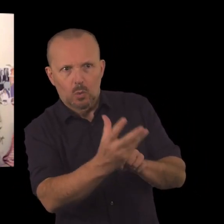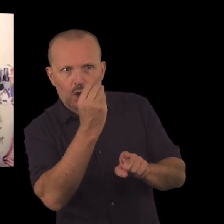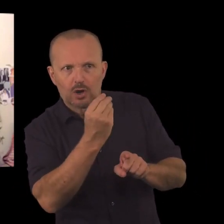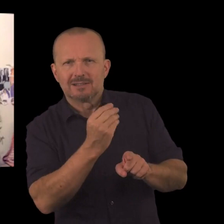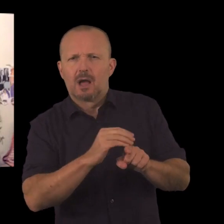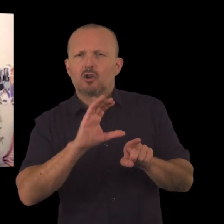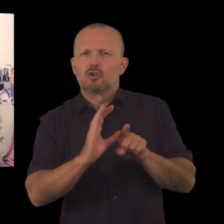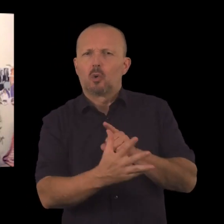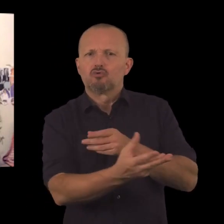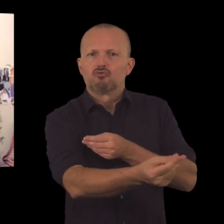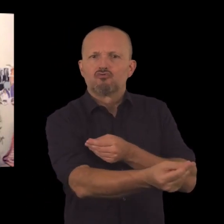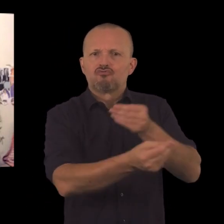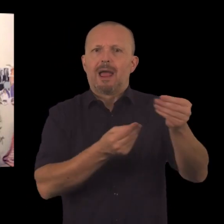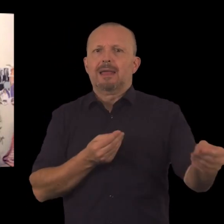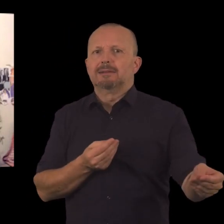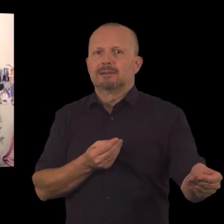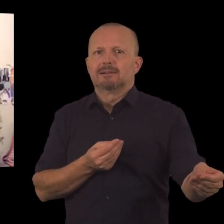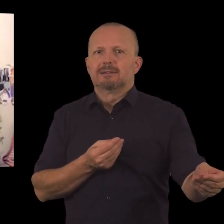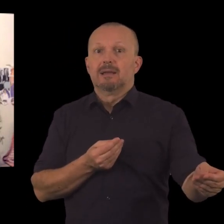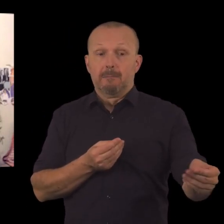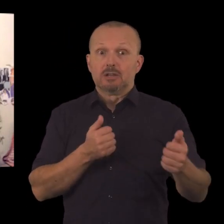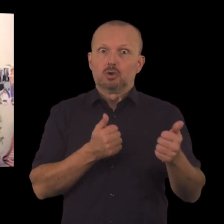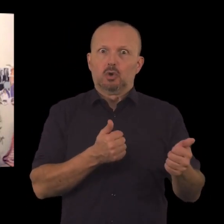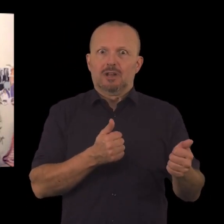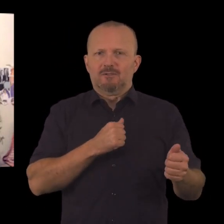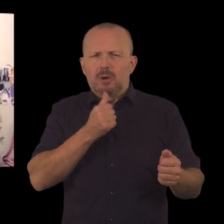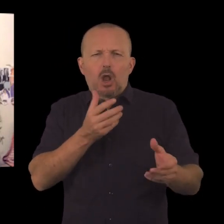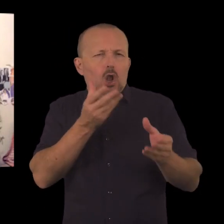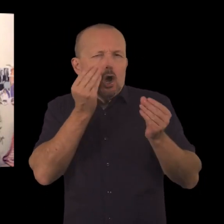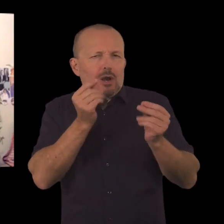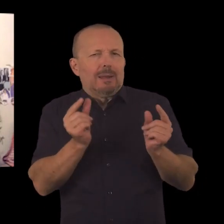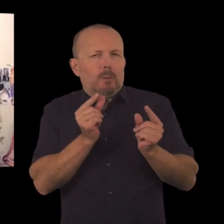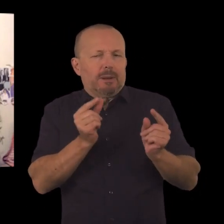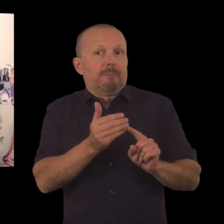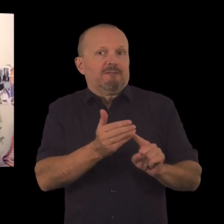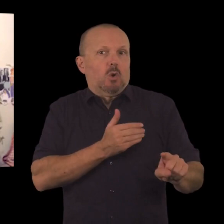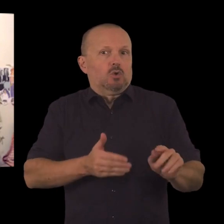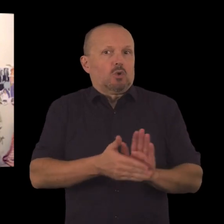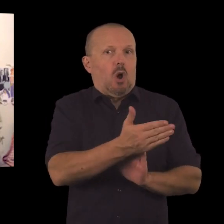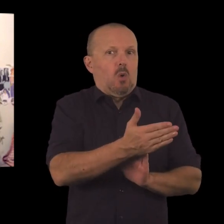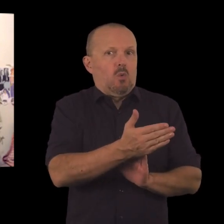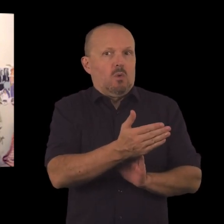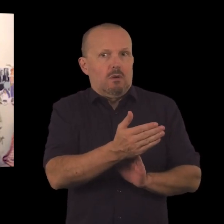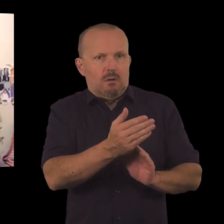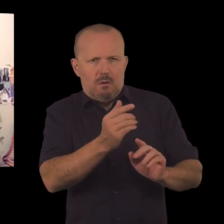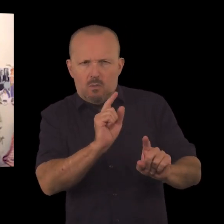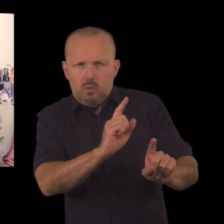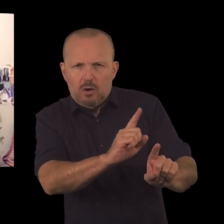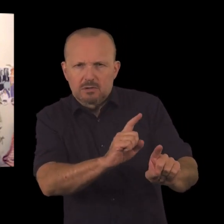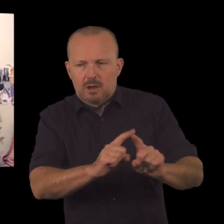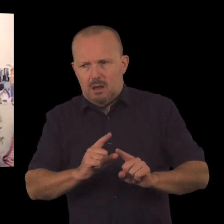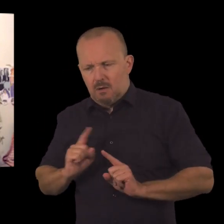such wonderful things to identify like before you go, so that you're able to trade those things or trade